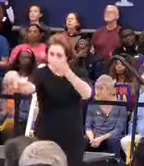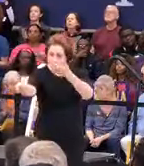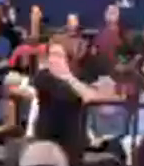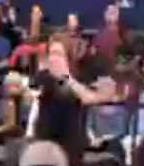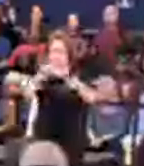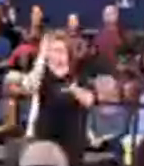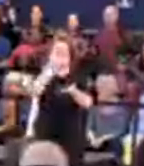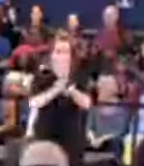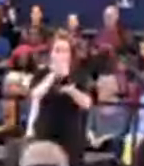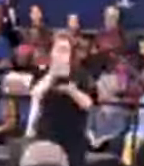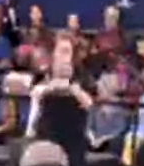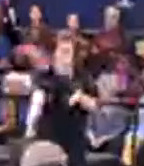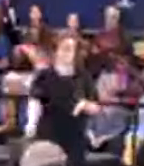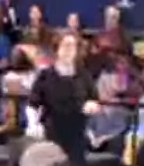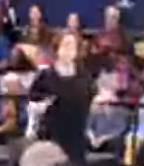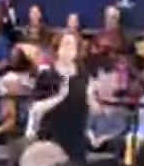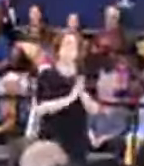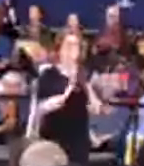and deductibles.